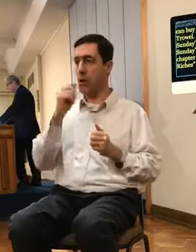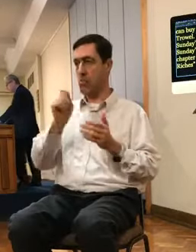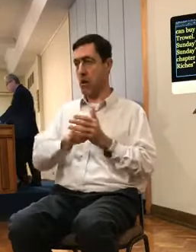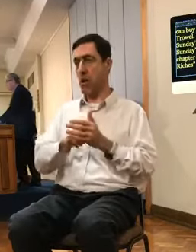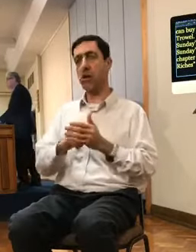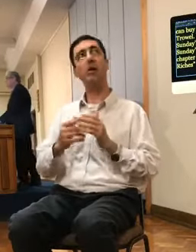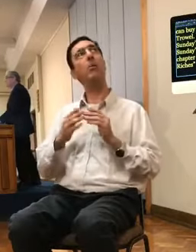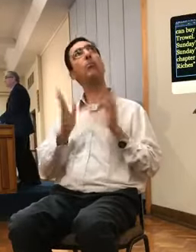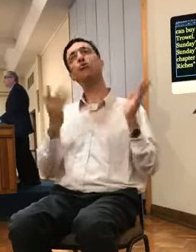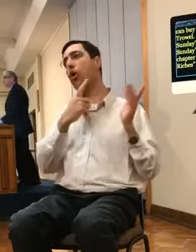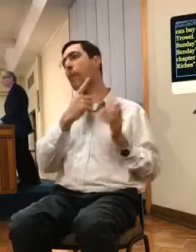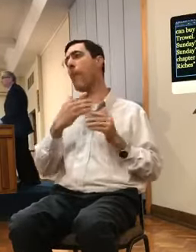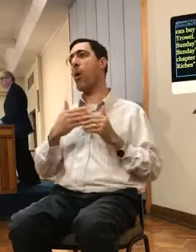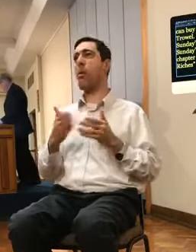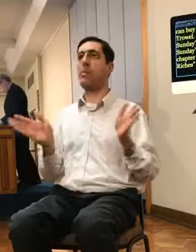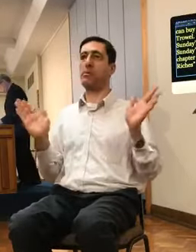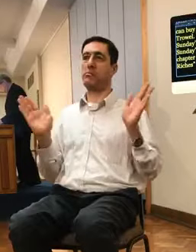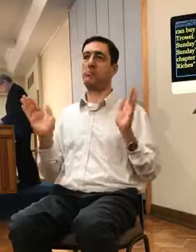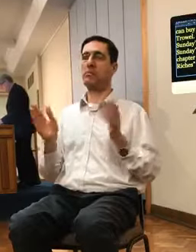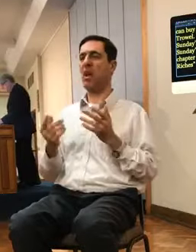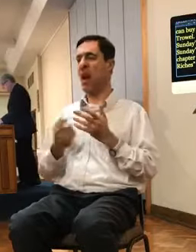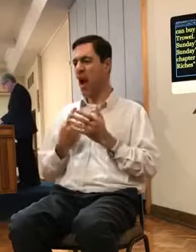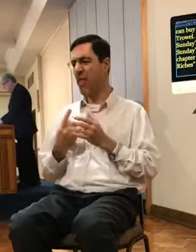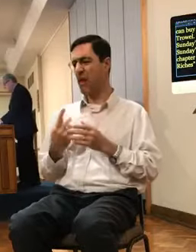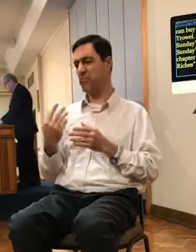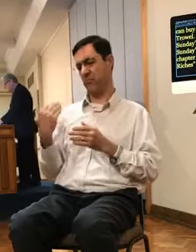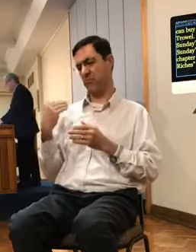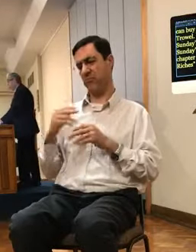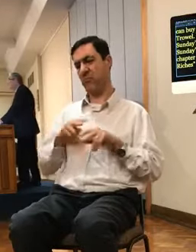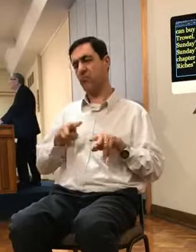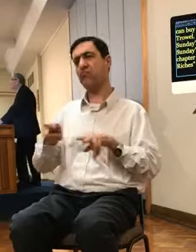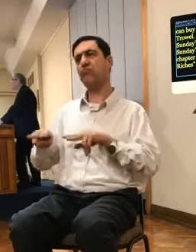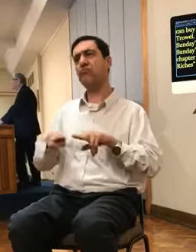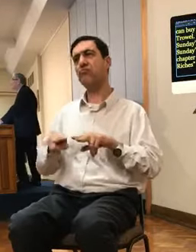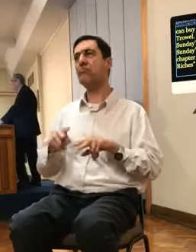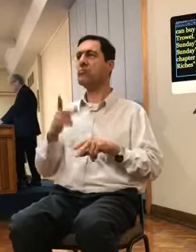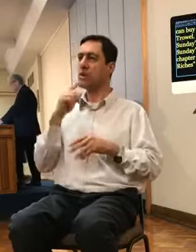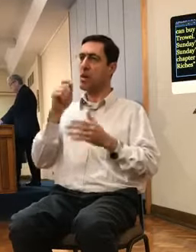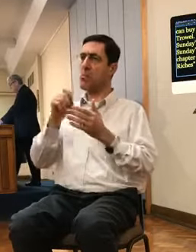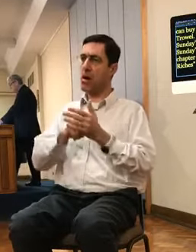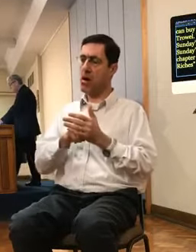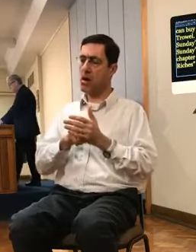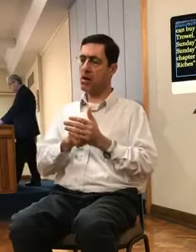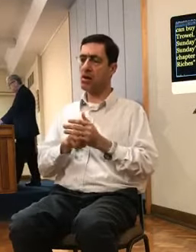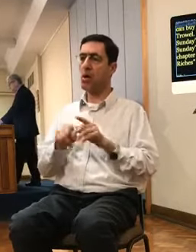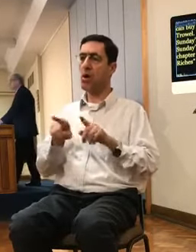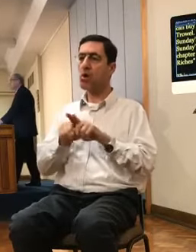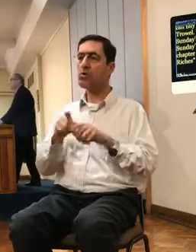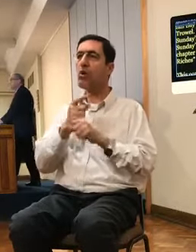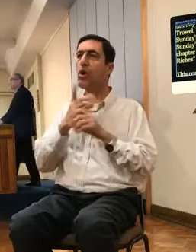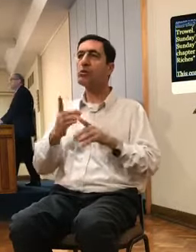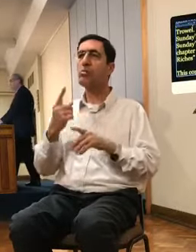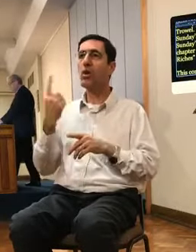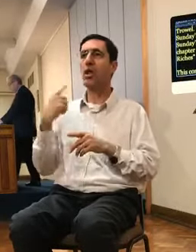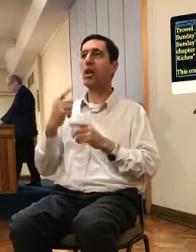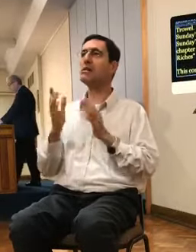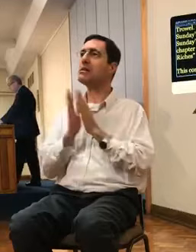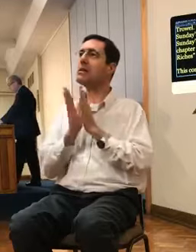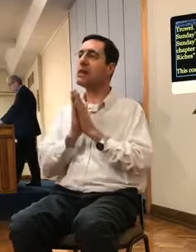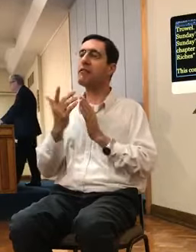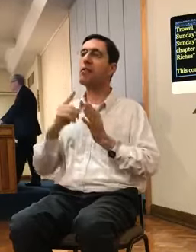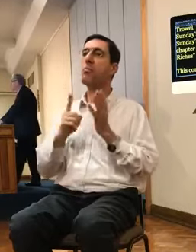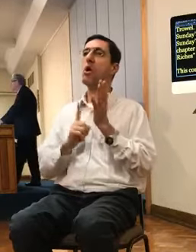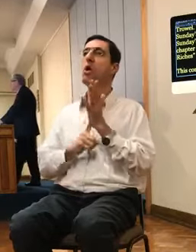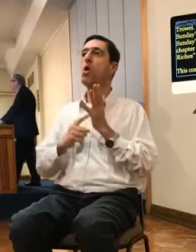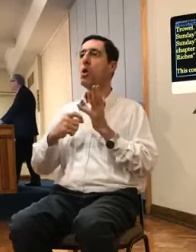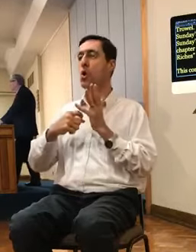video recordings of recent ministry are available, including from last Sunday with the gospel message from Luke 16, verse 11,